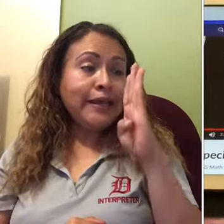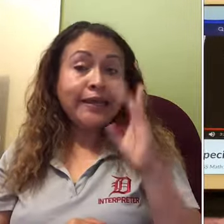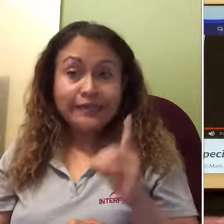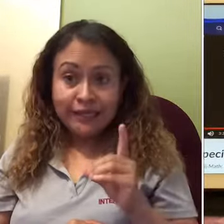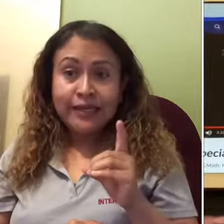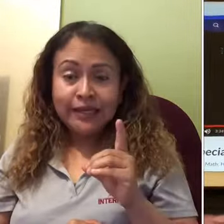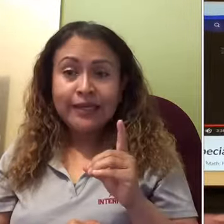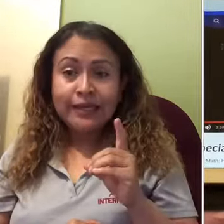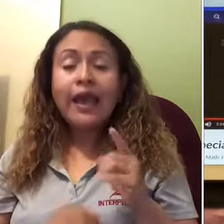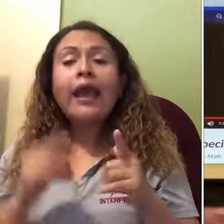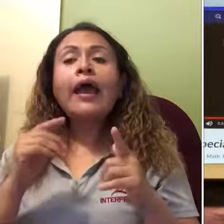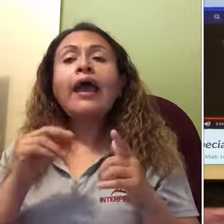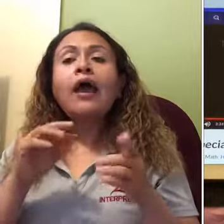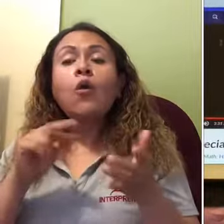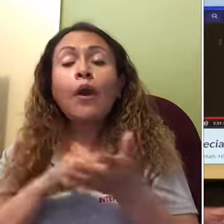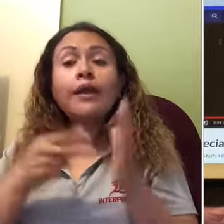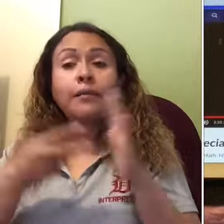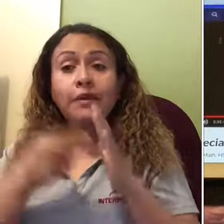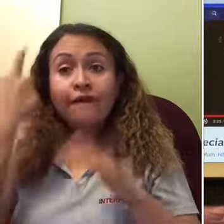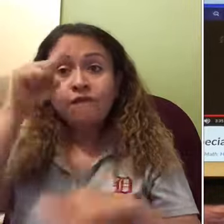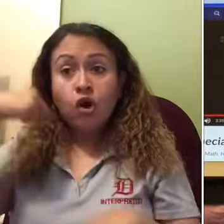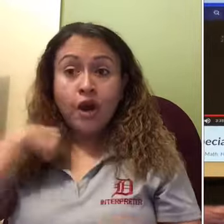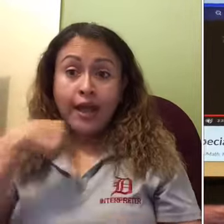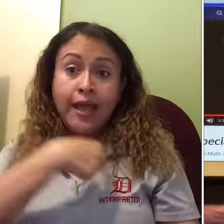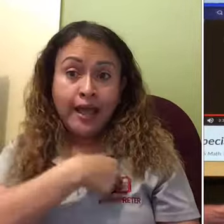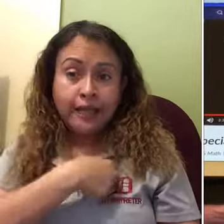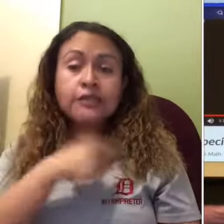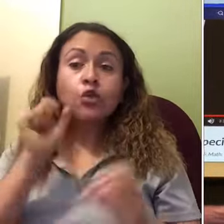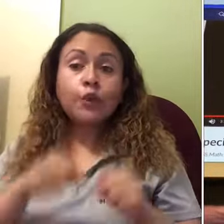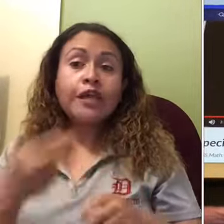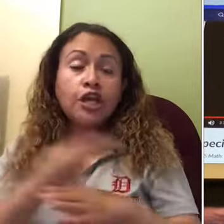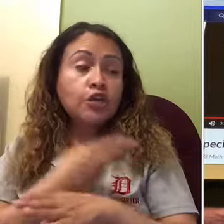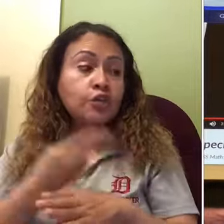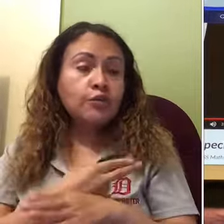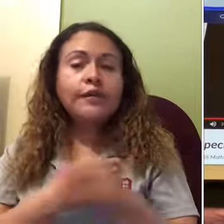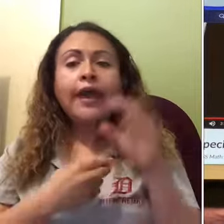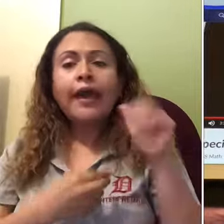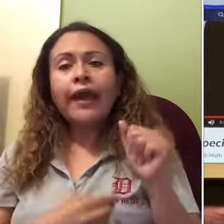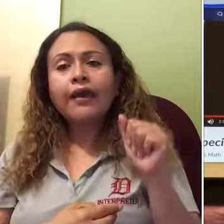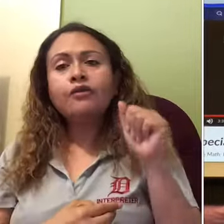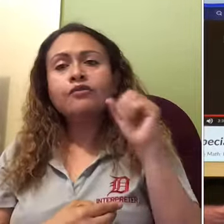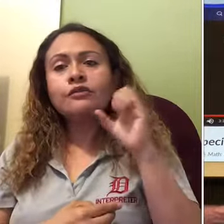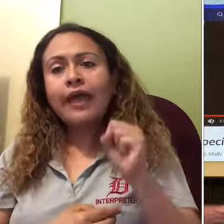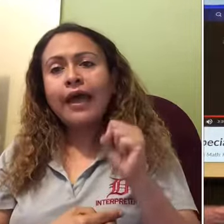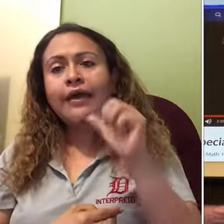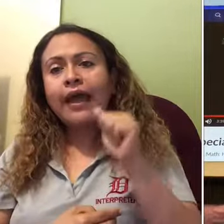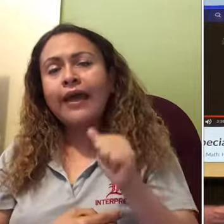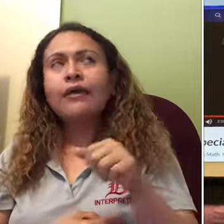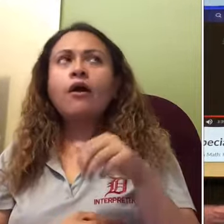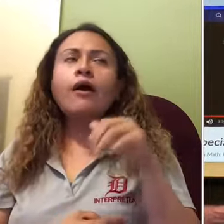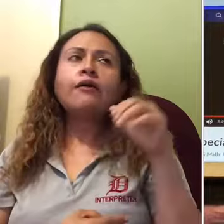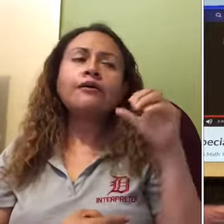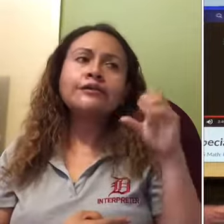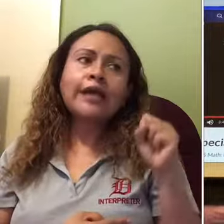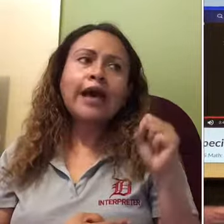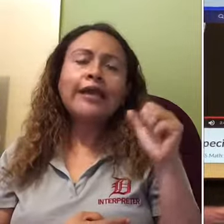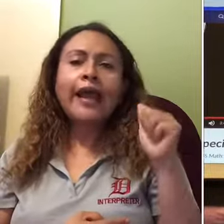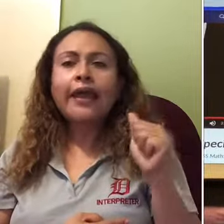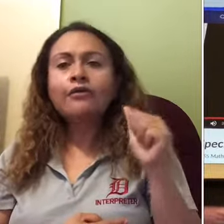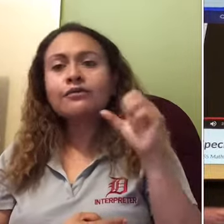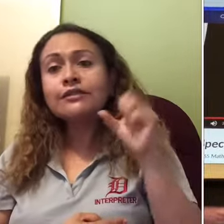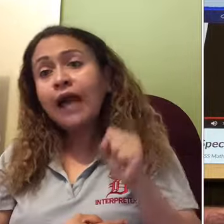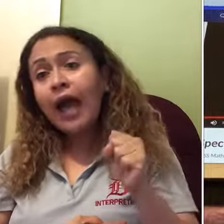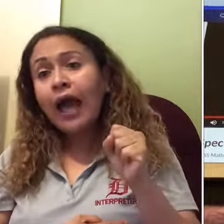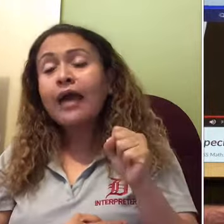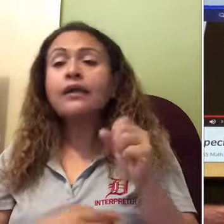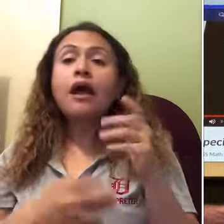D. And what that does for us, and we could use, as I said, we could use angle, side, angle, or side, angle, side, whatever we like to use for this. What